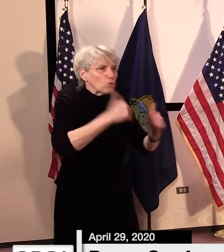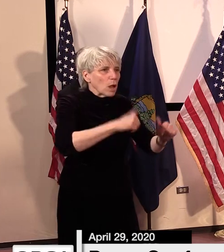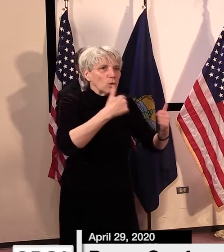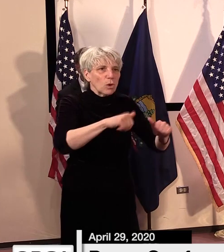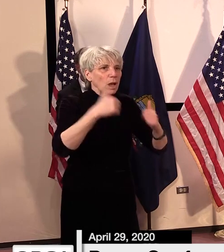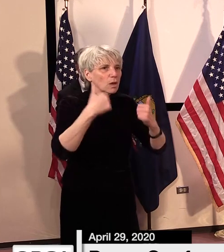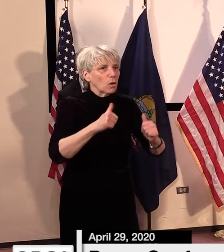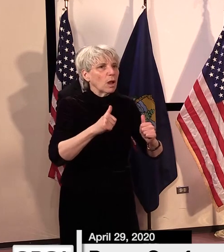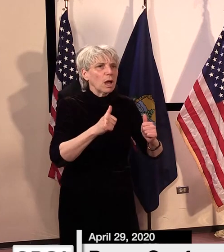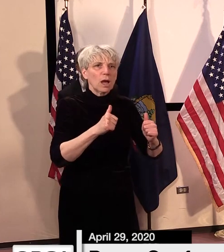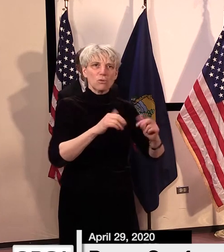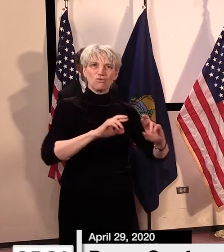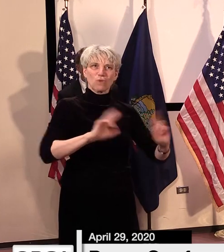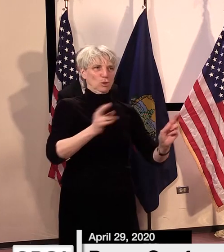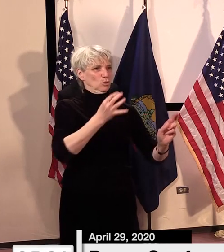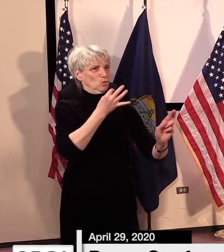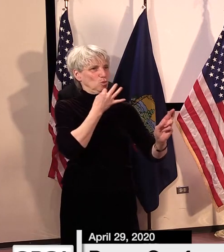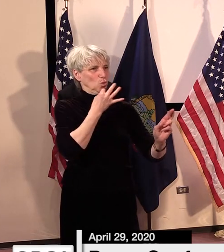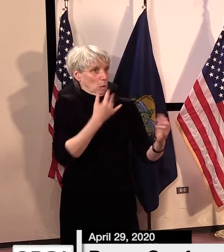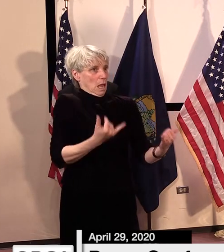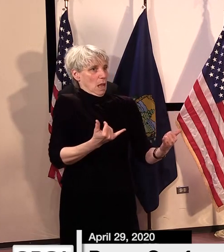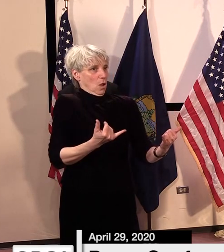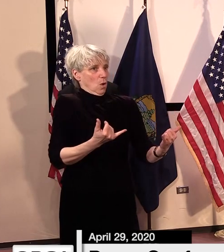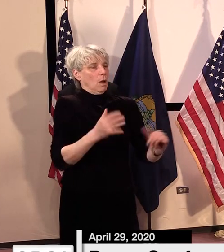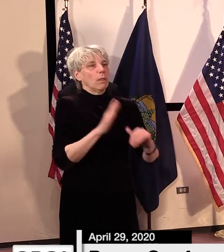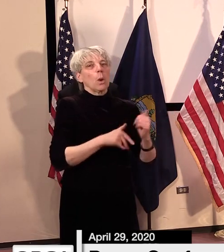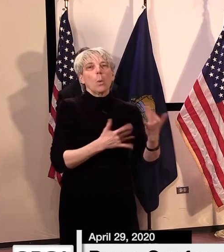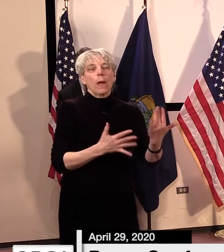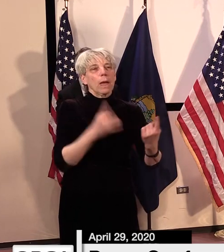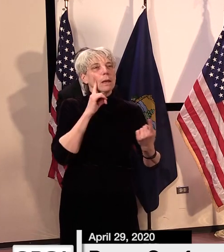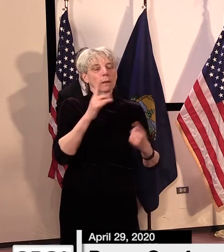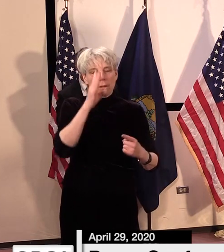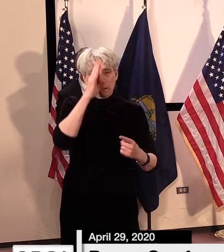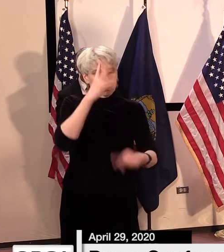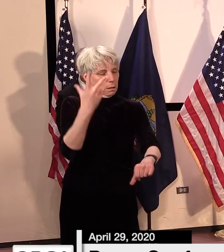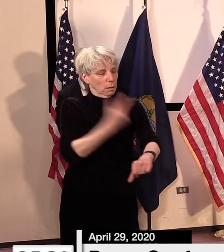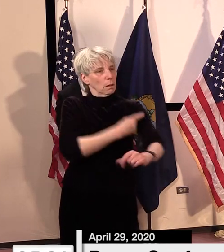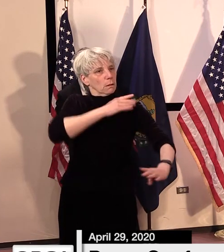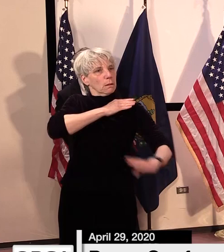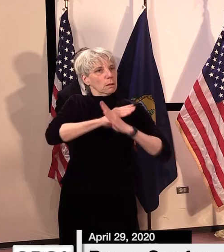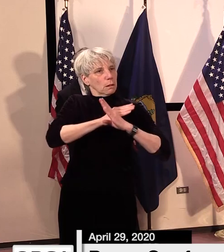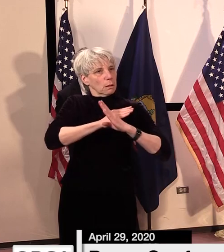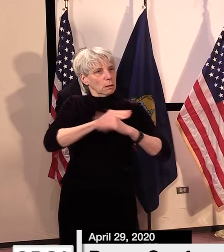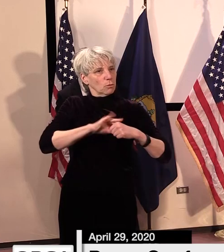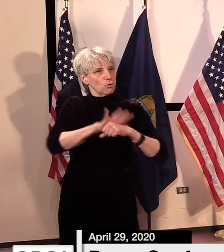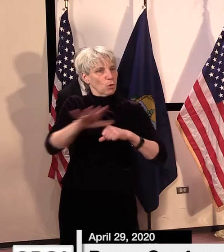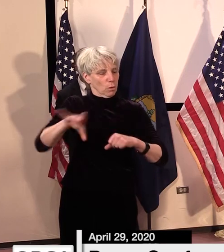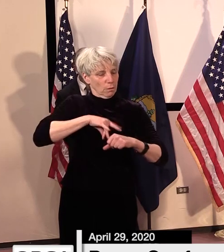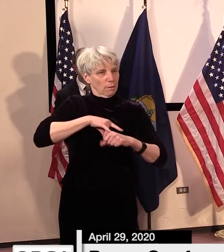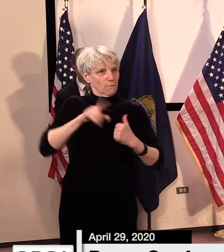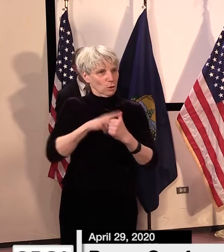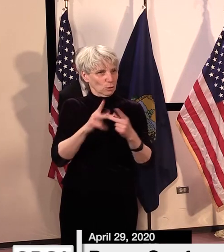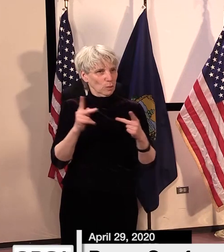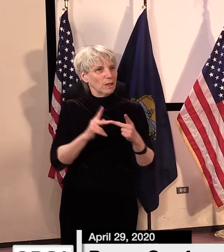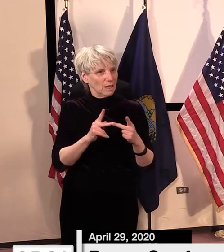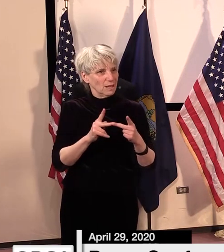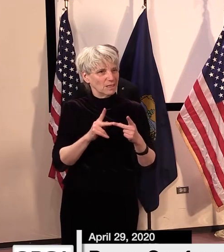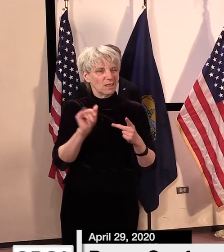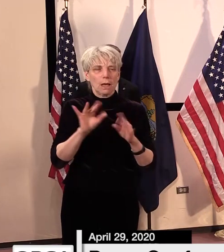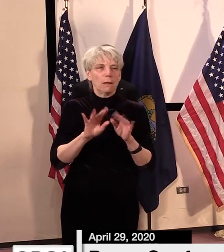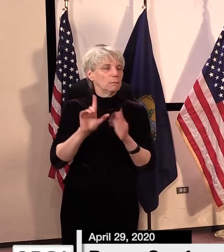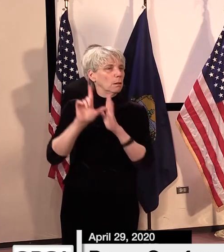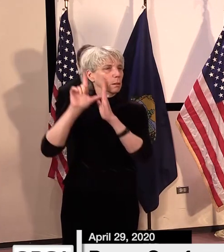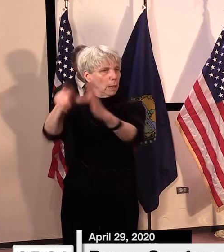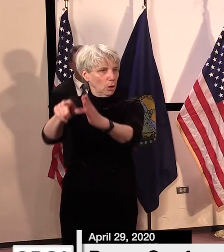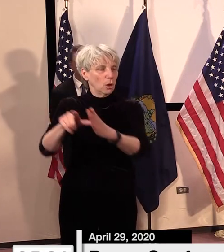And if they prove useful, to certainly go in front of the public a lot quicker than a vaccine